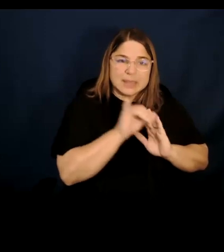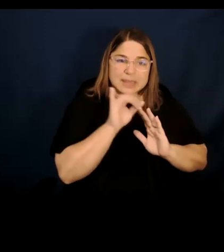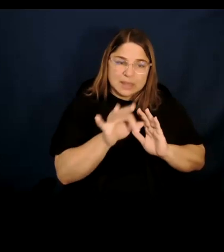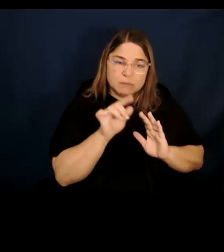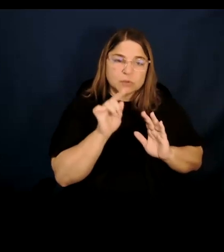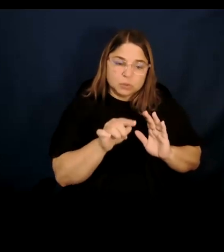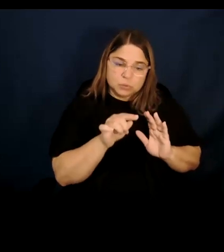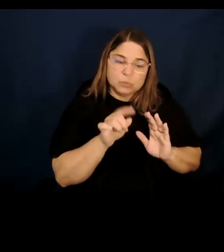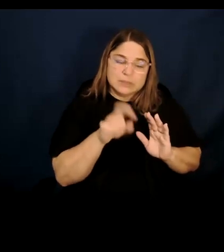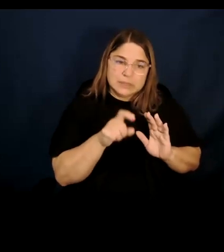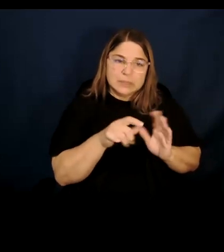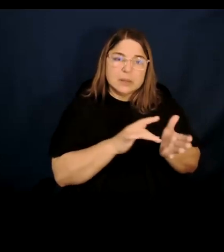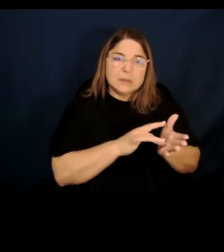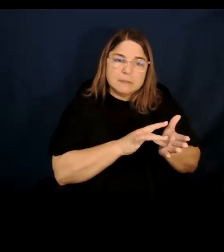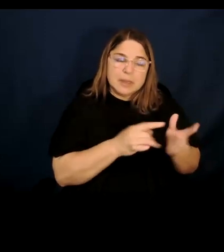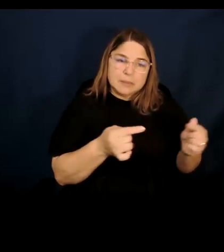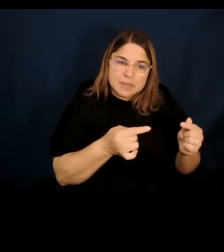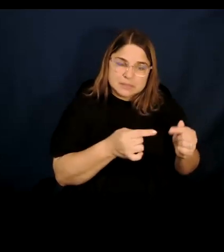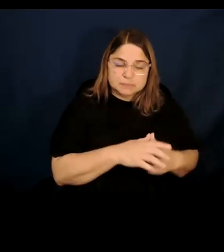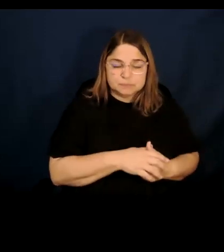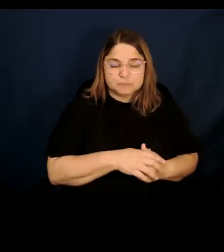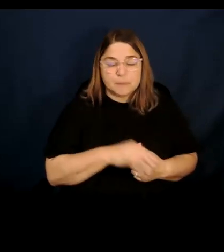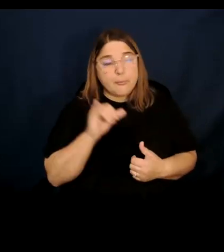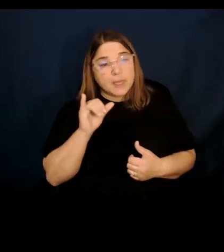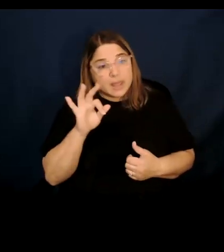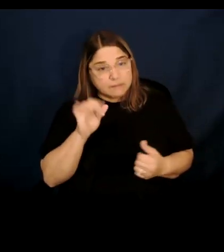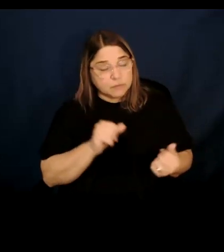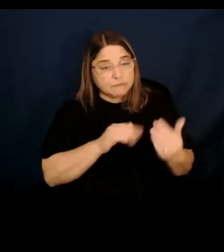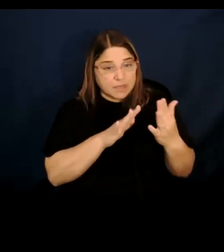fact, did need pain medication. If you ever were faced